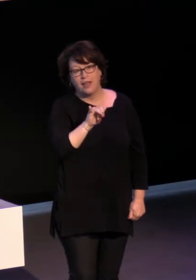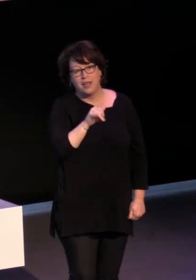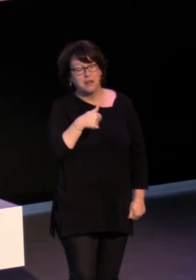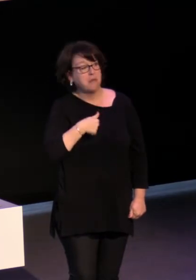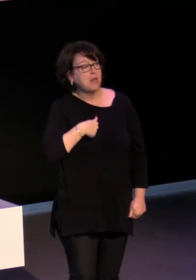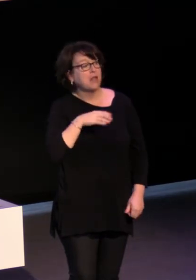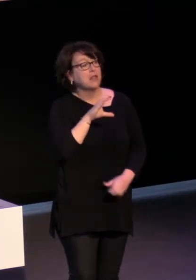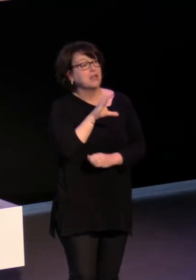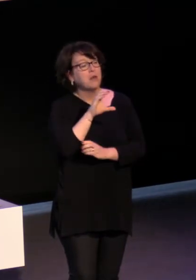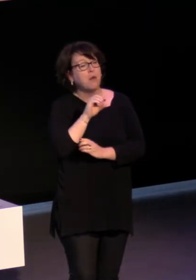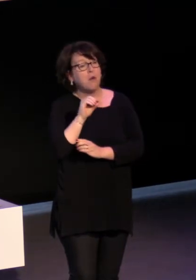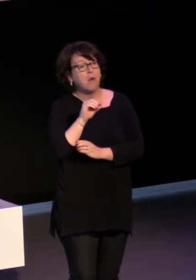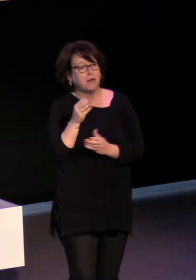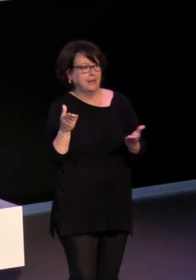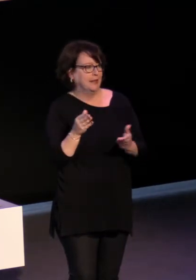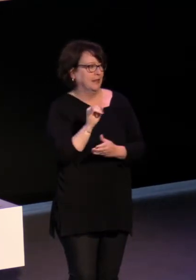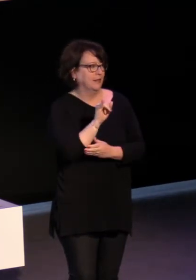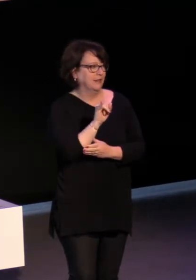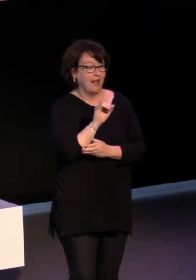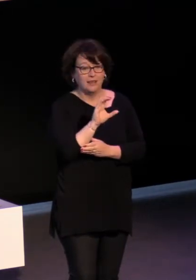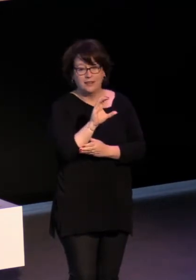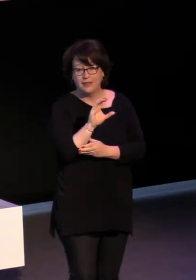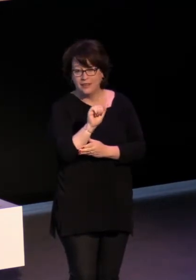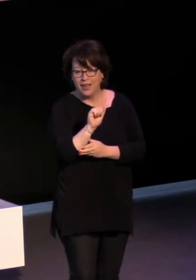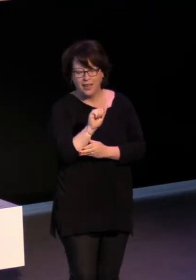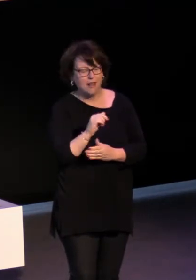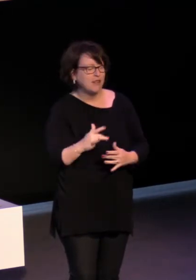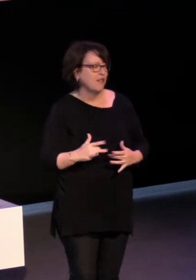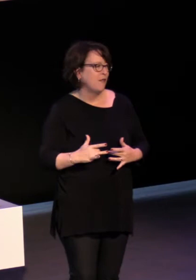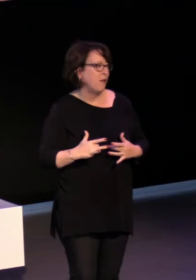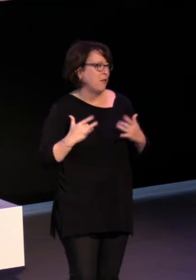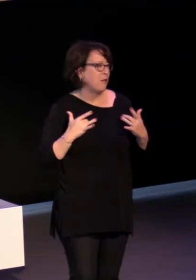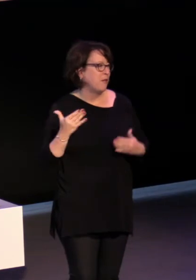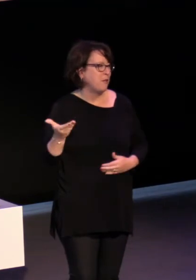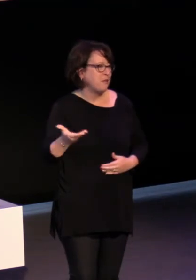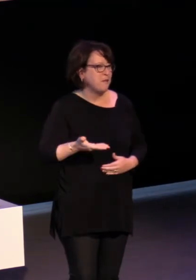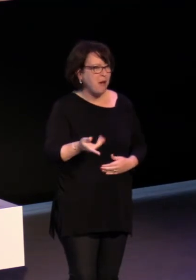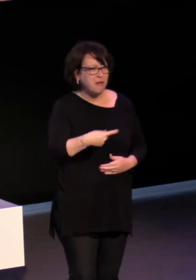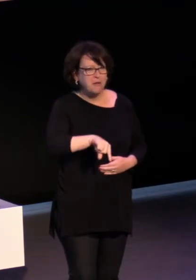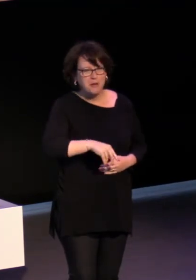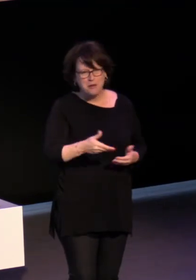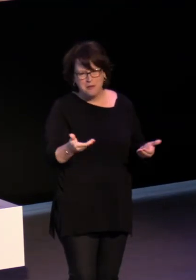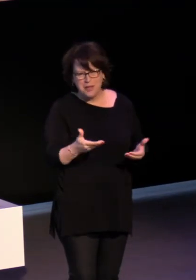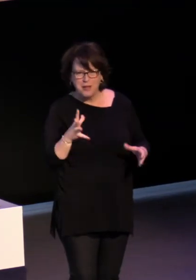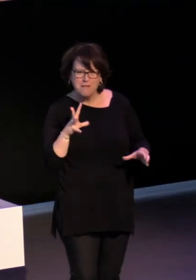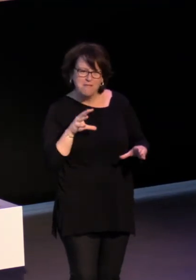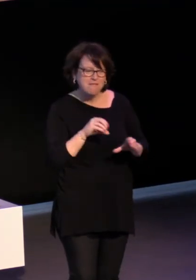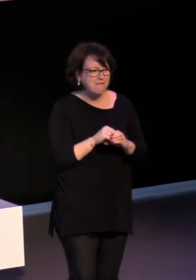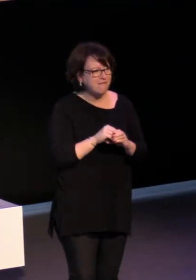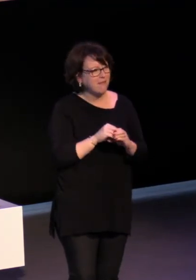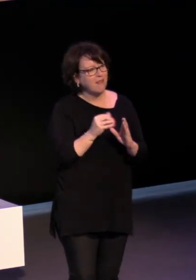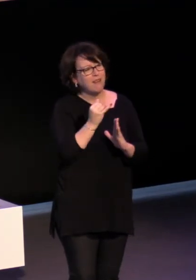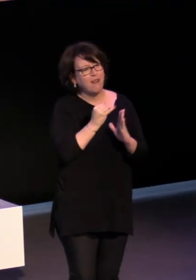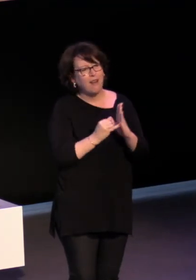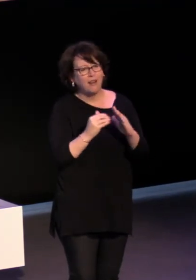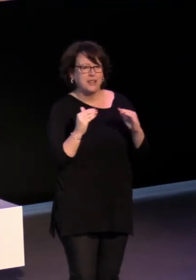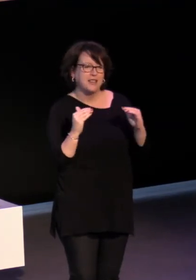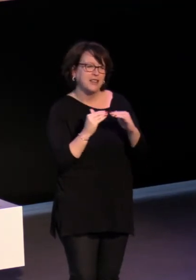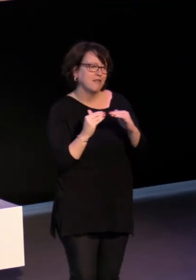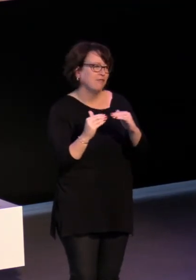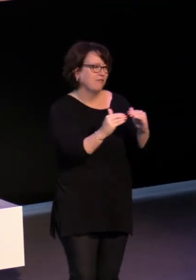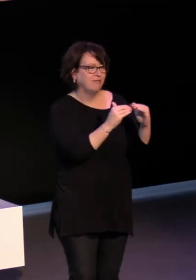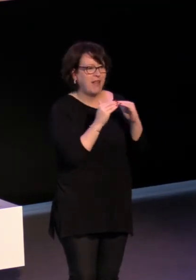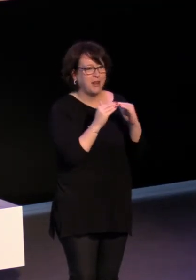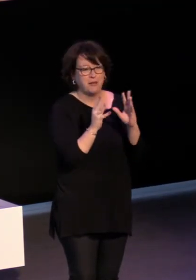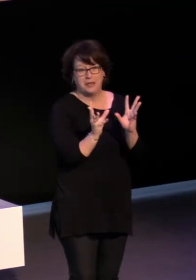ICA. We're thrilled to welcome you to the museum and be included as part of the Arts Equity Summit. Thank you for coming. At the